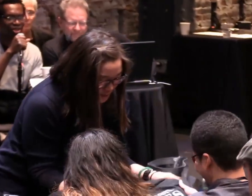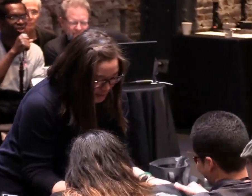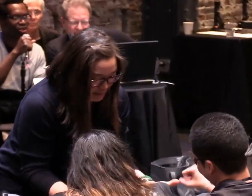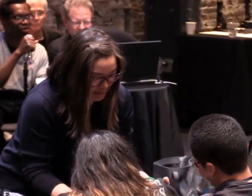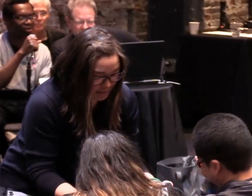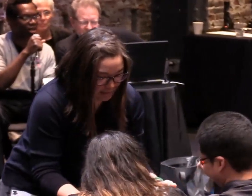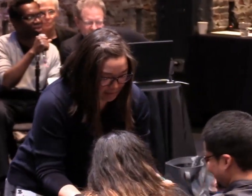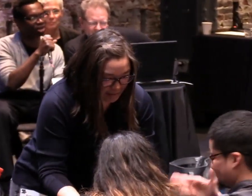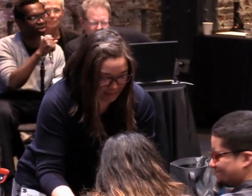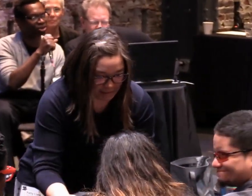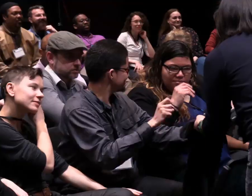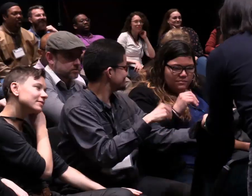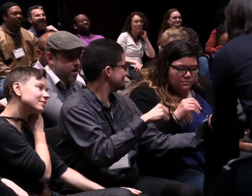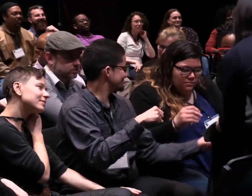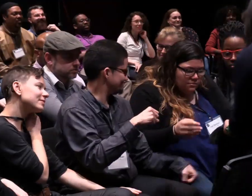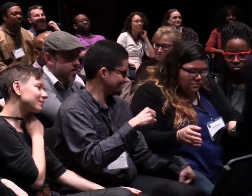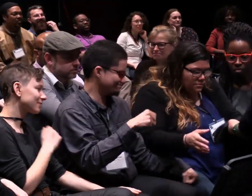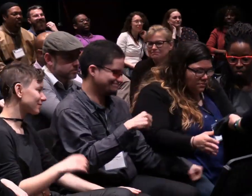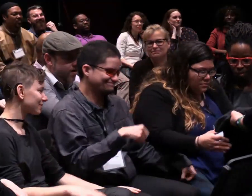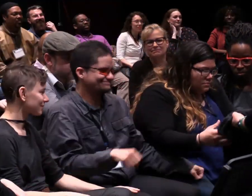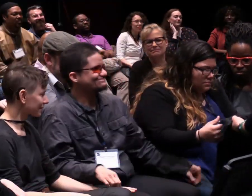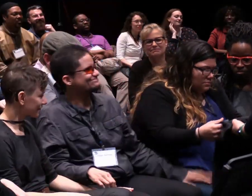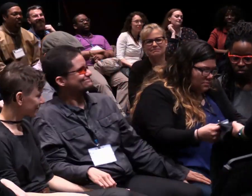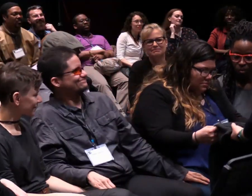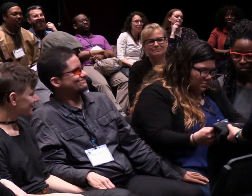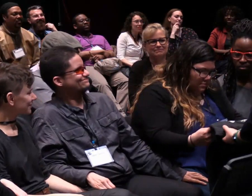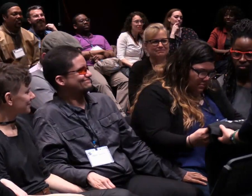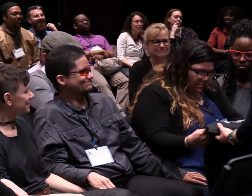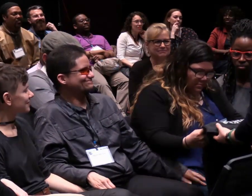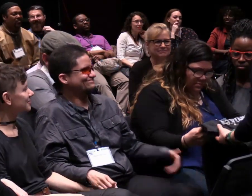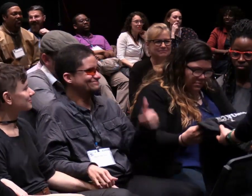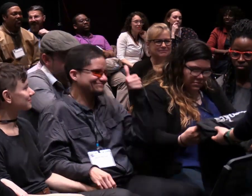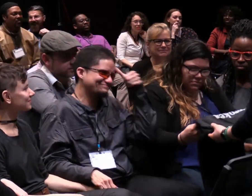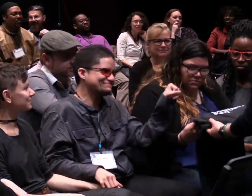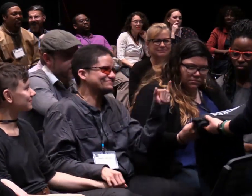t-shirt that I'm passing to my peers here in the audience.